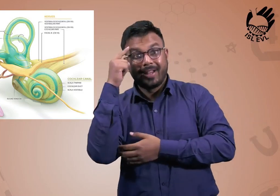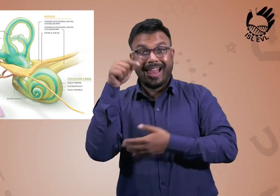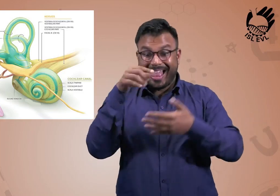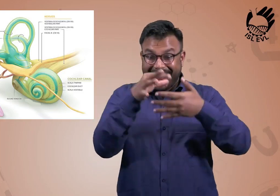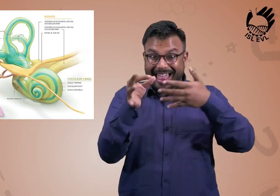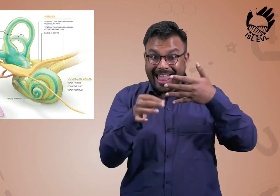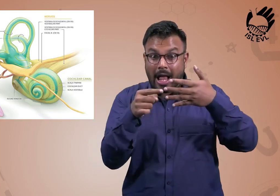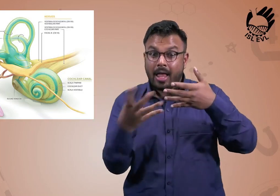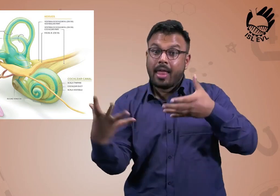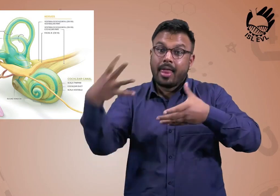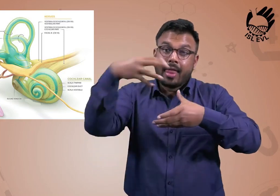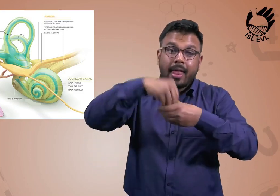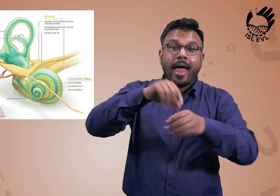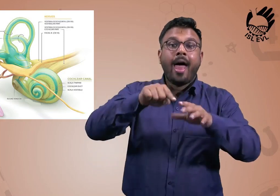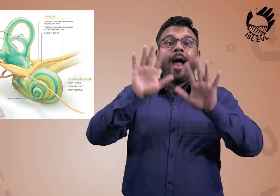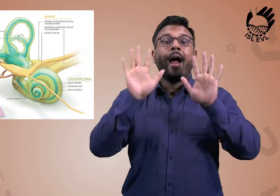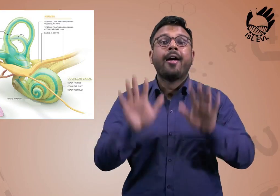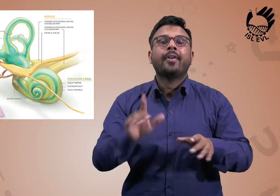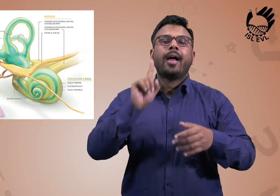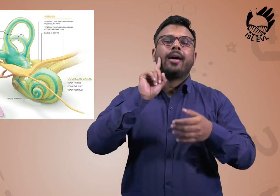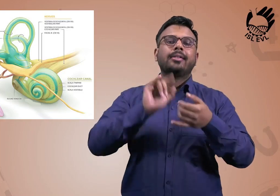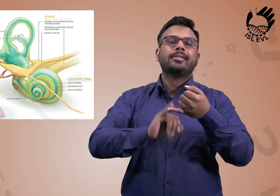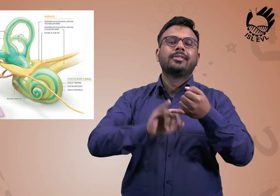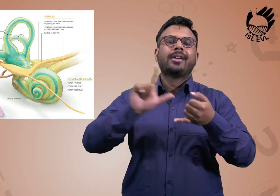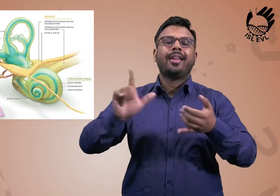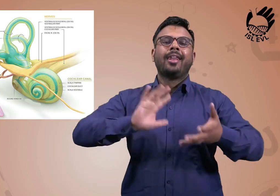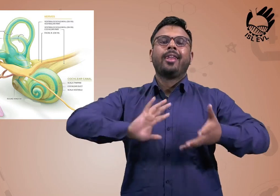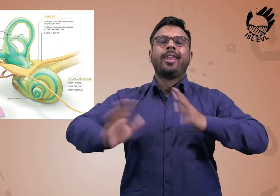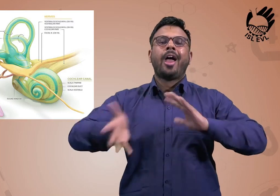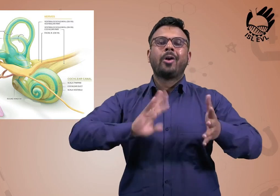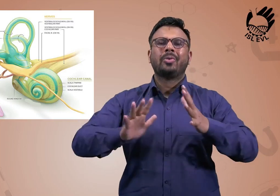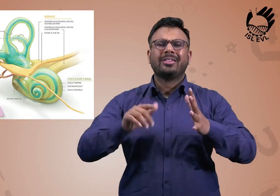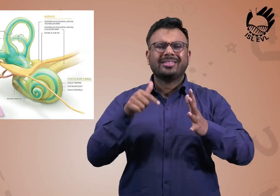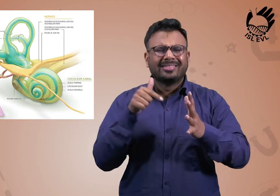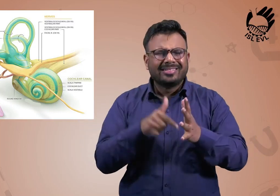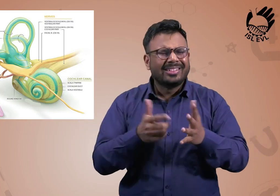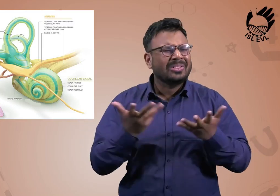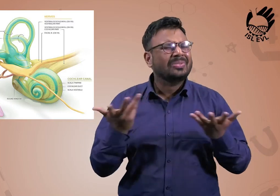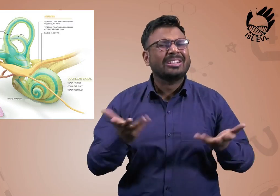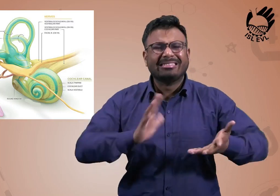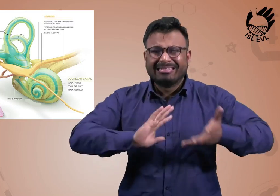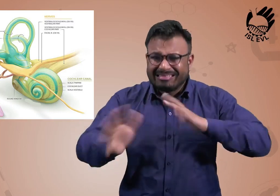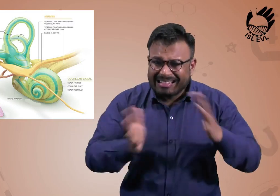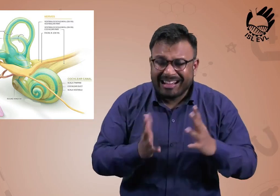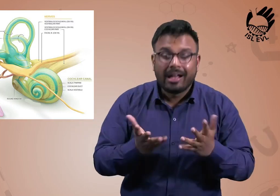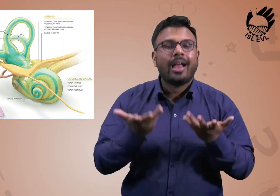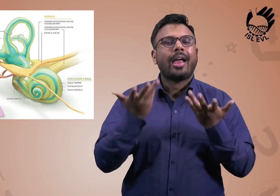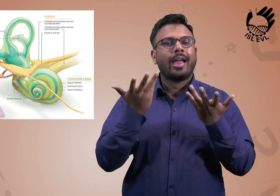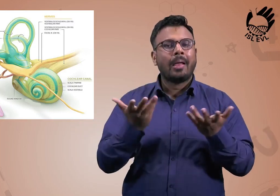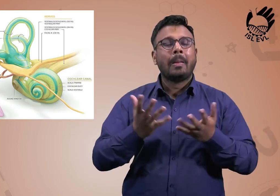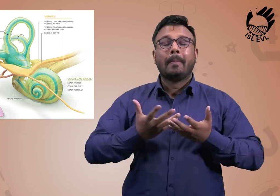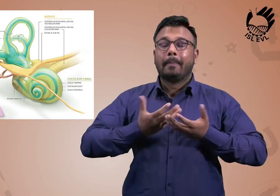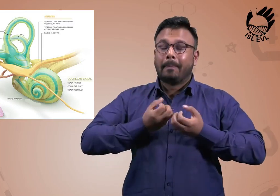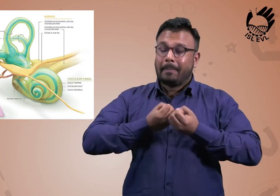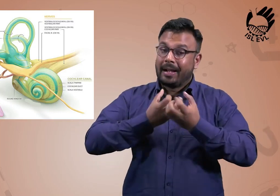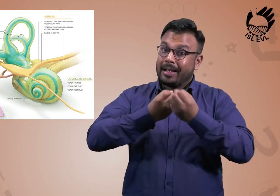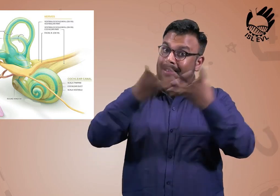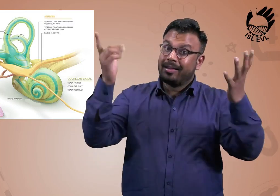surgery, also has some risks, and requires a lot of auditory and speech training for the child to